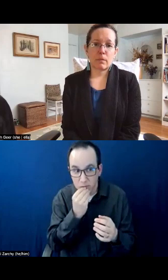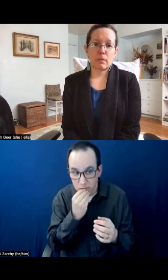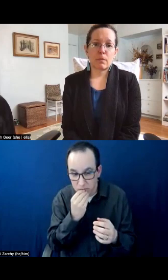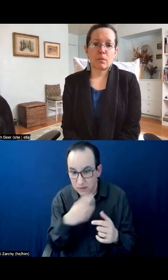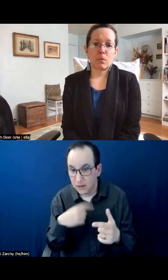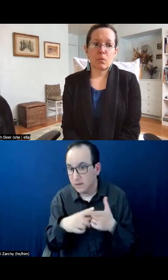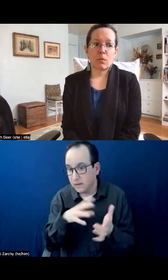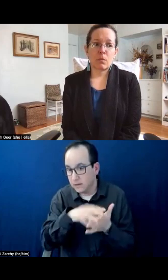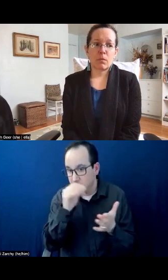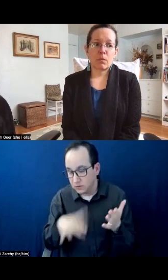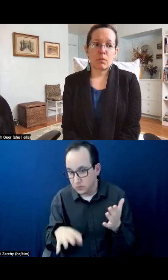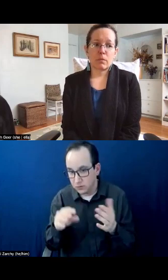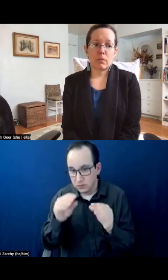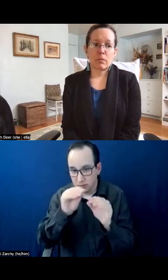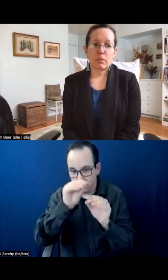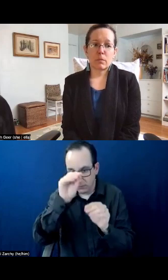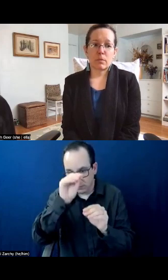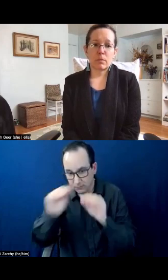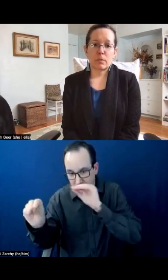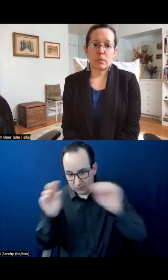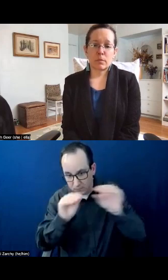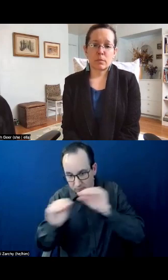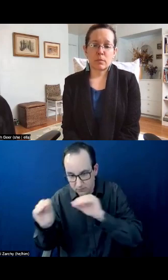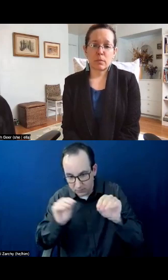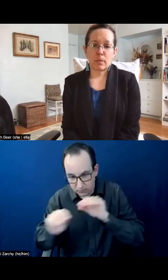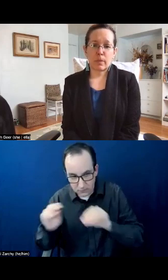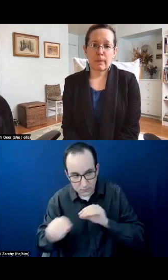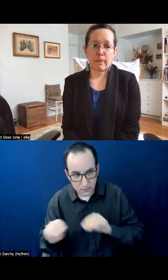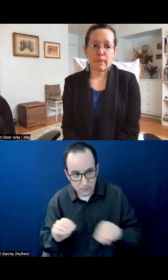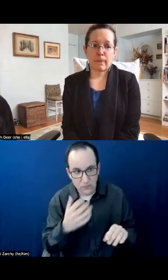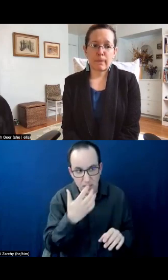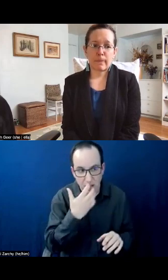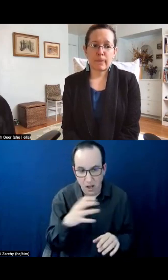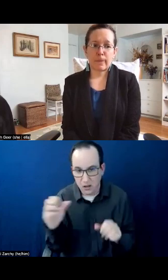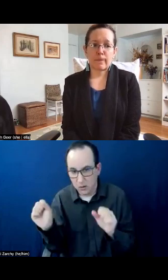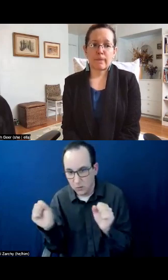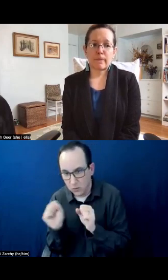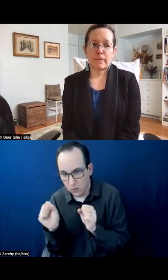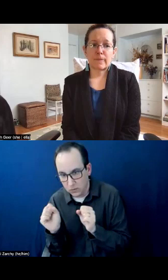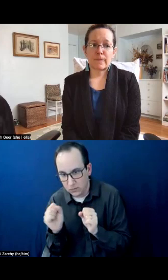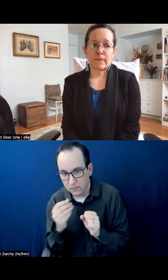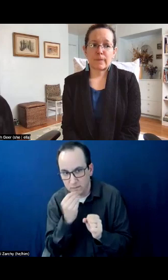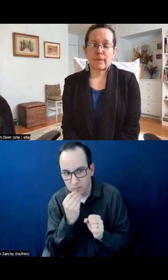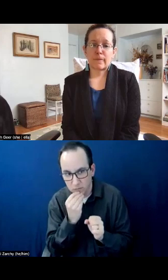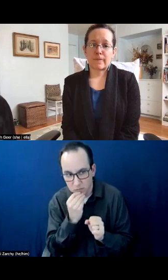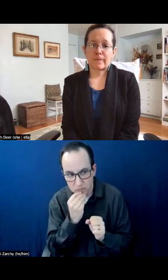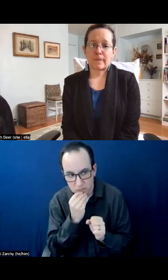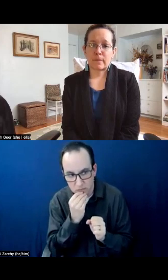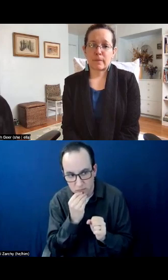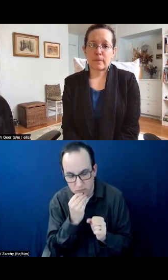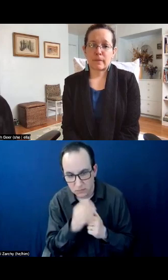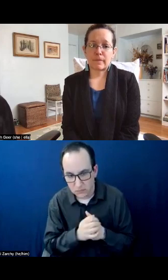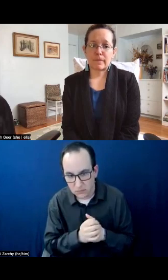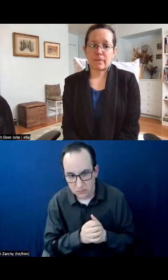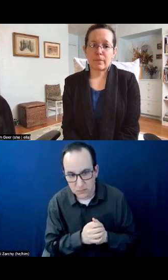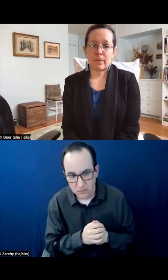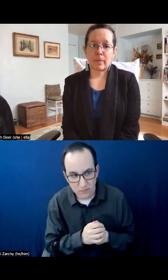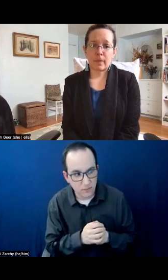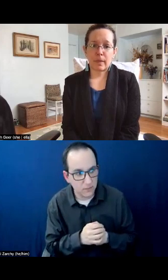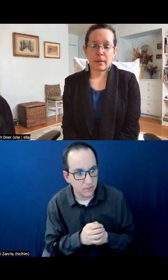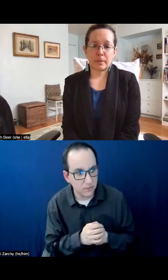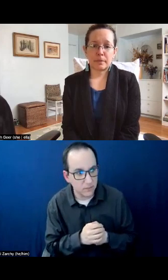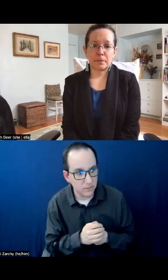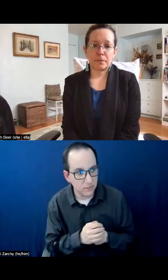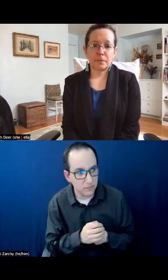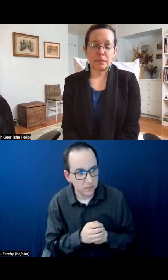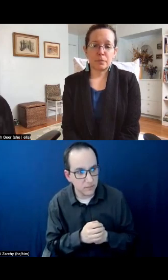I would download a lot of pictures of different items, and I would have the student organize these into hot and